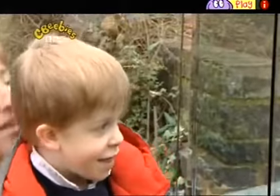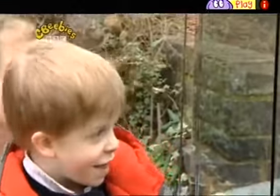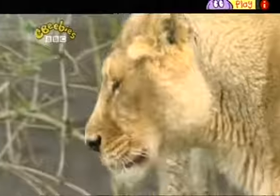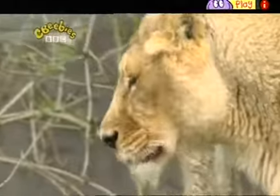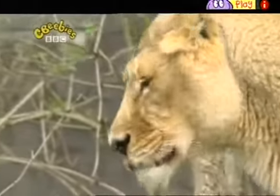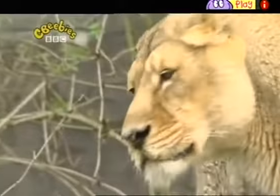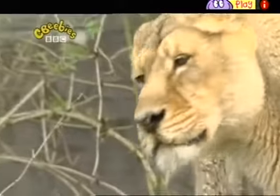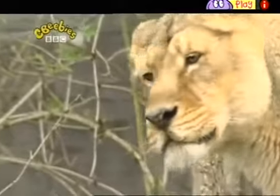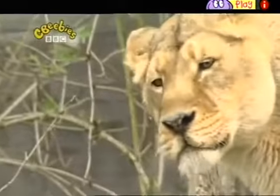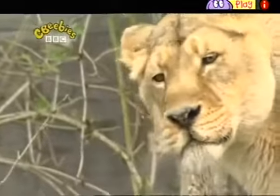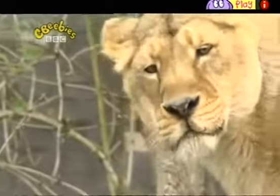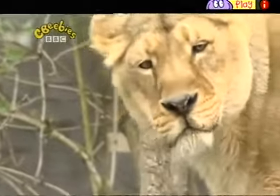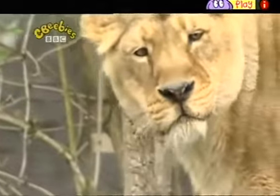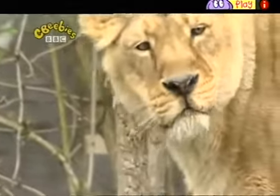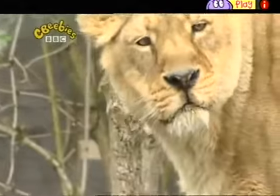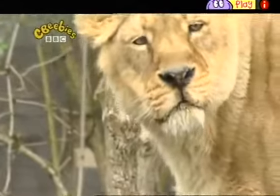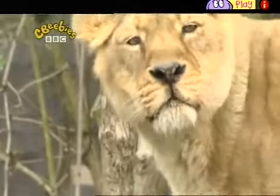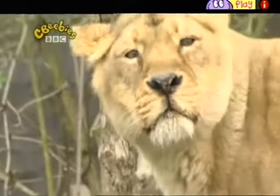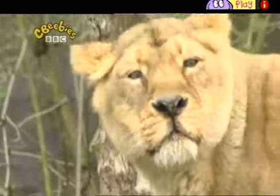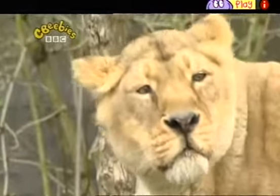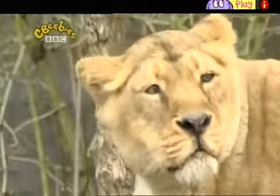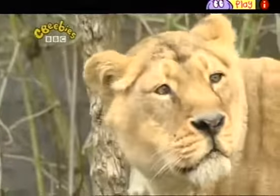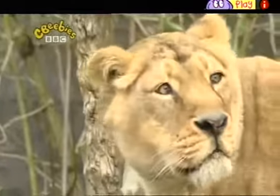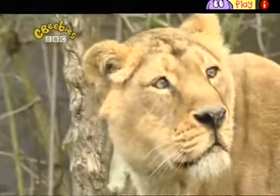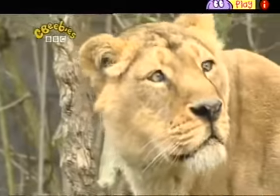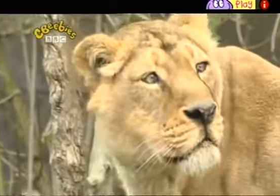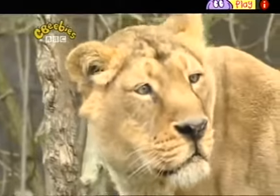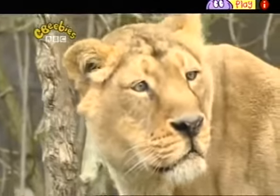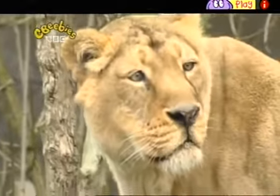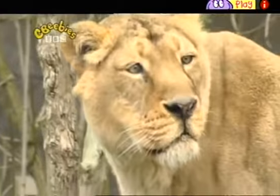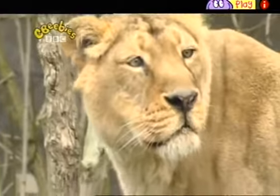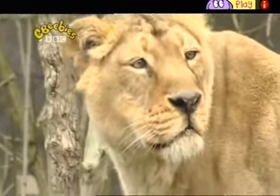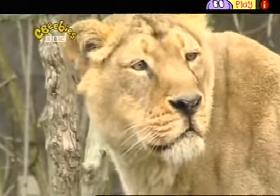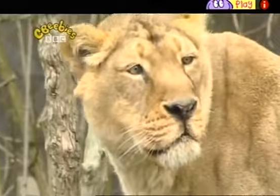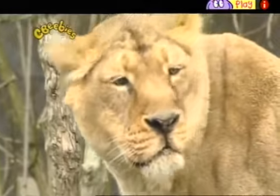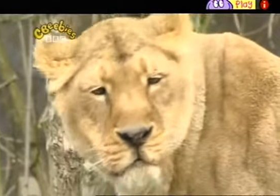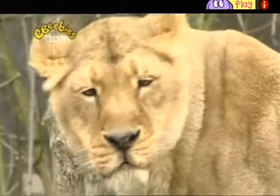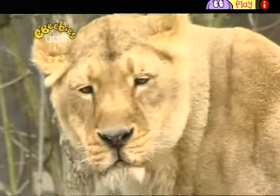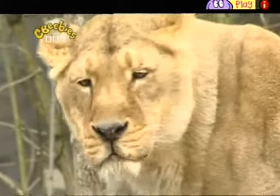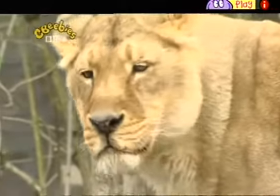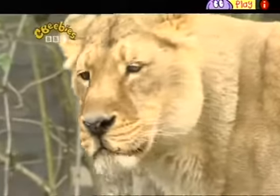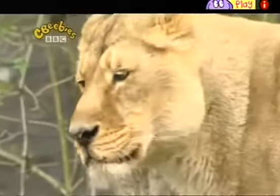This lion is a girl, so she's called a lioness.